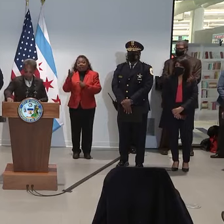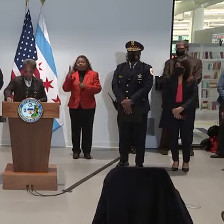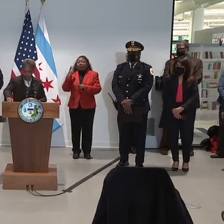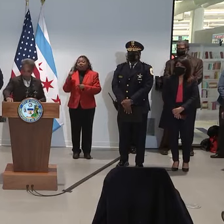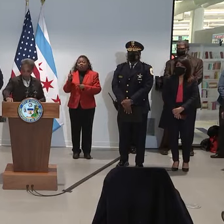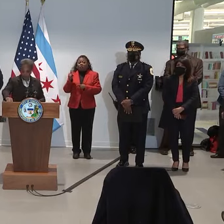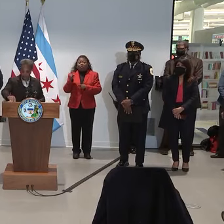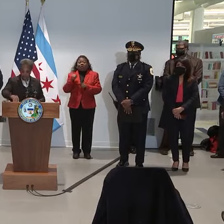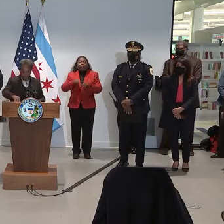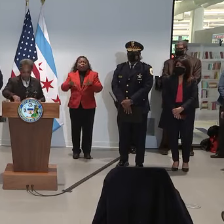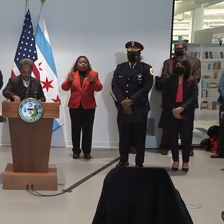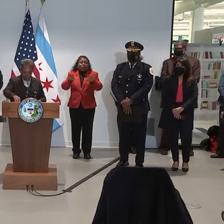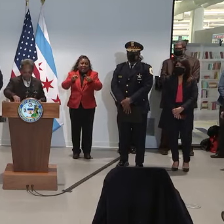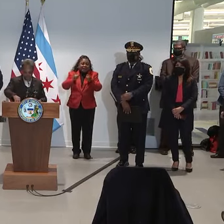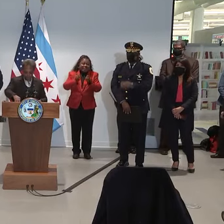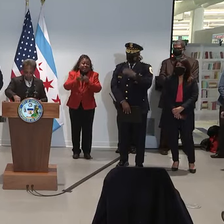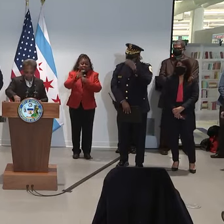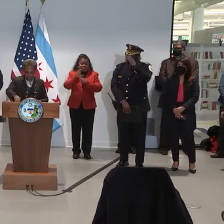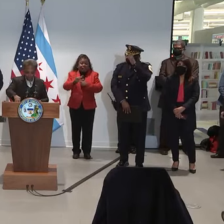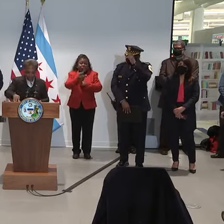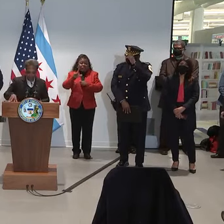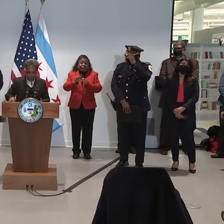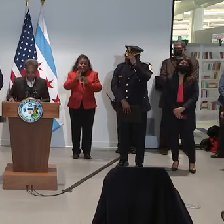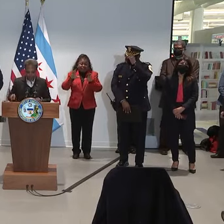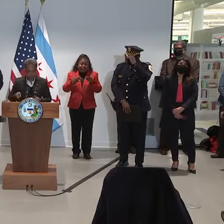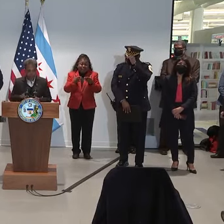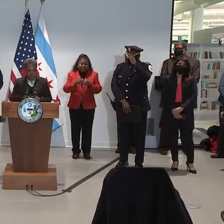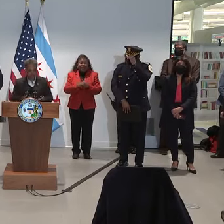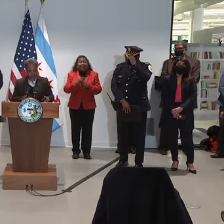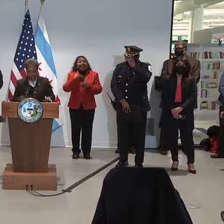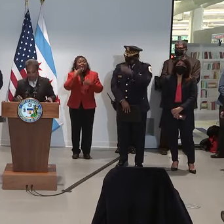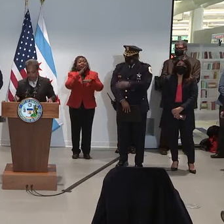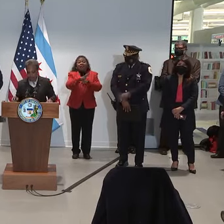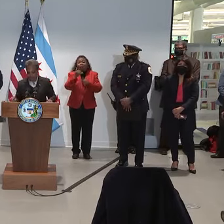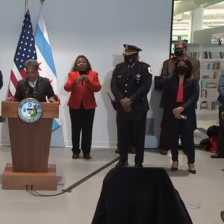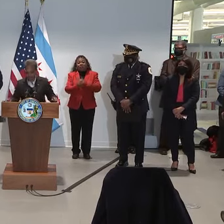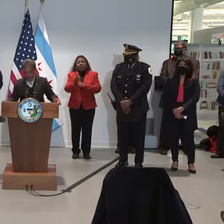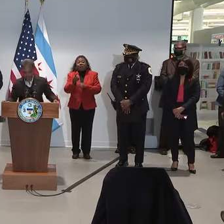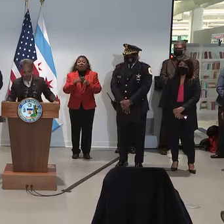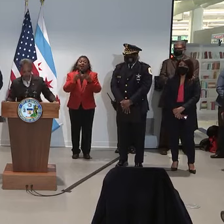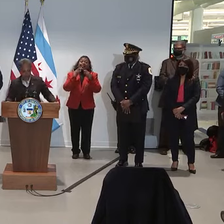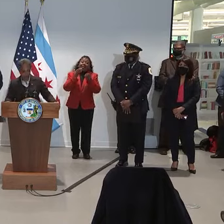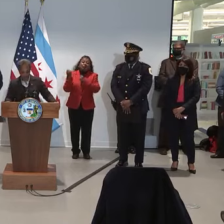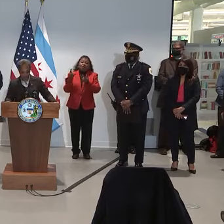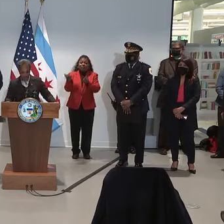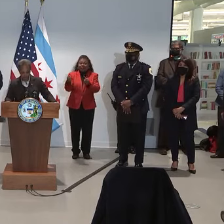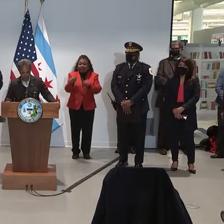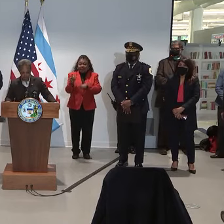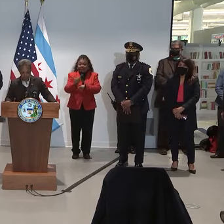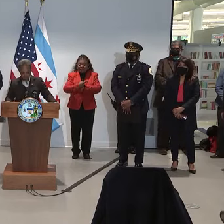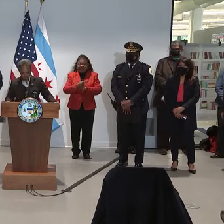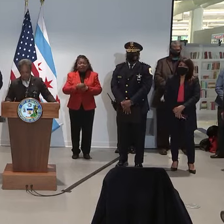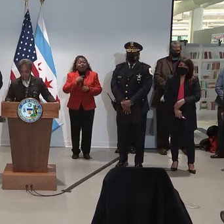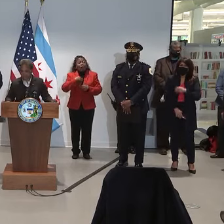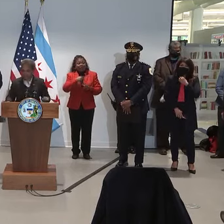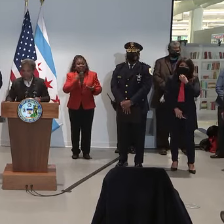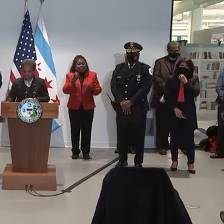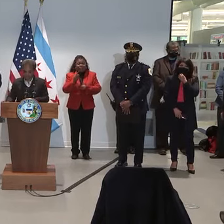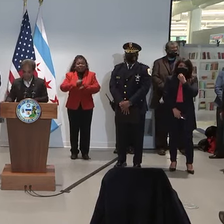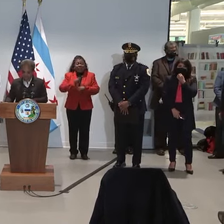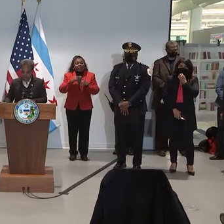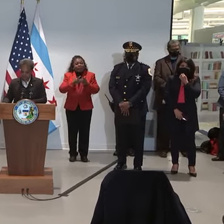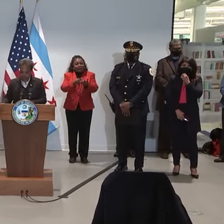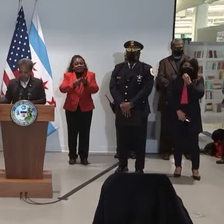for the great team at the Chicago Public Library. Good afternoon, everyone, and thank you all for being here. We are here today